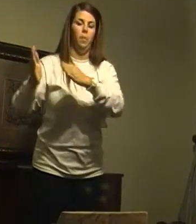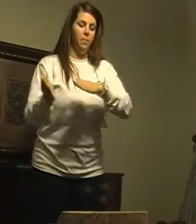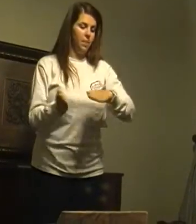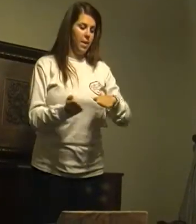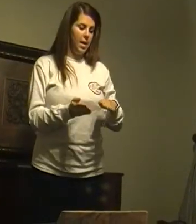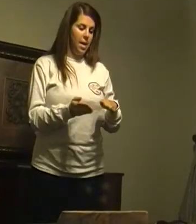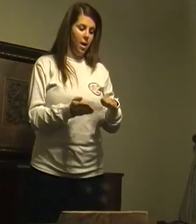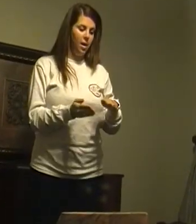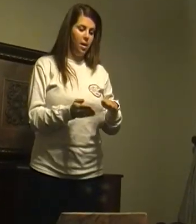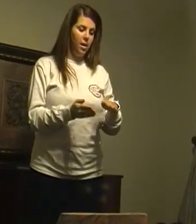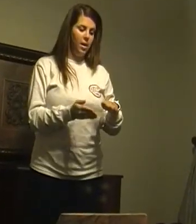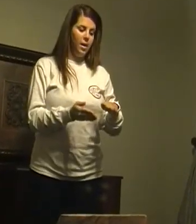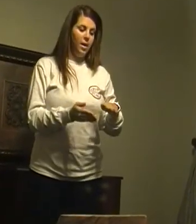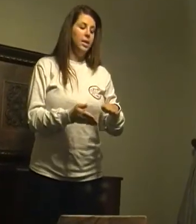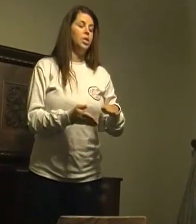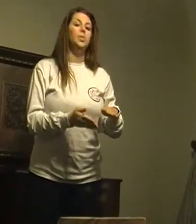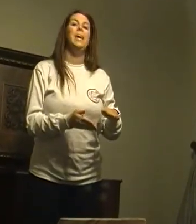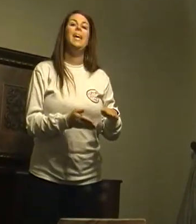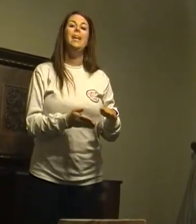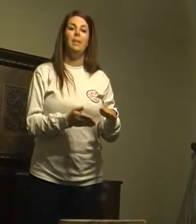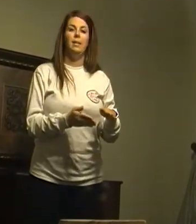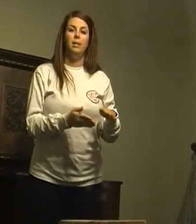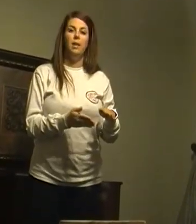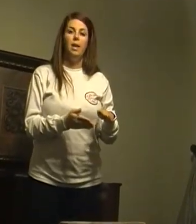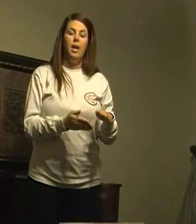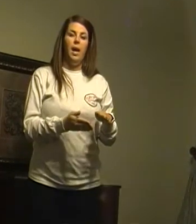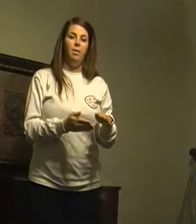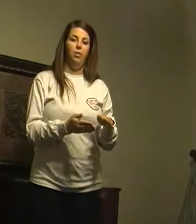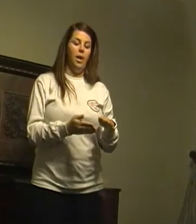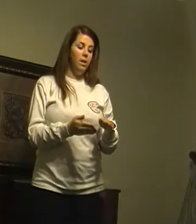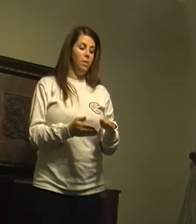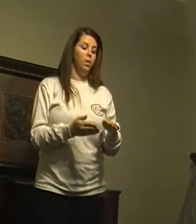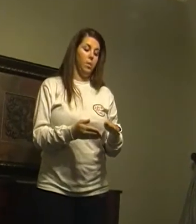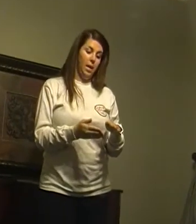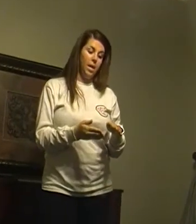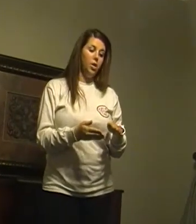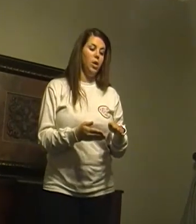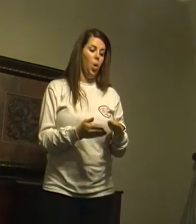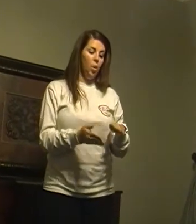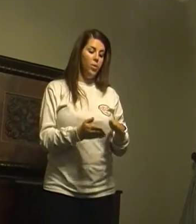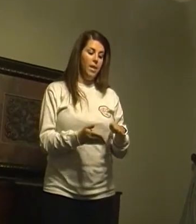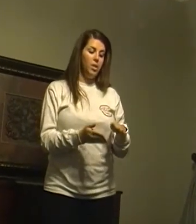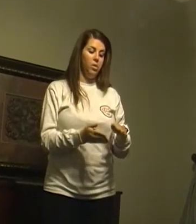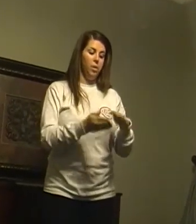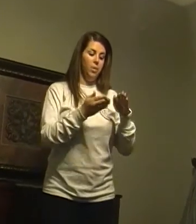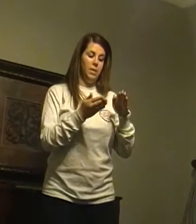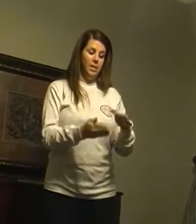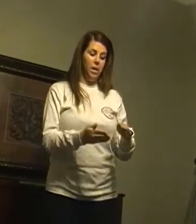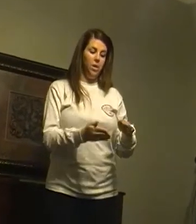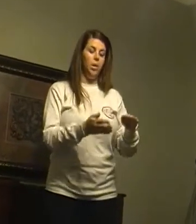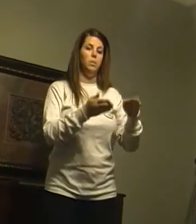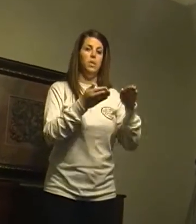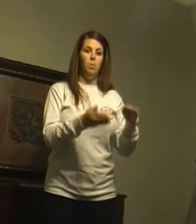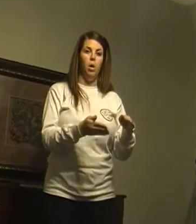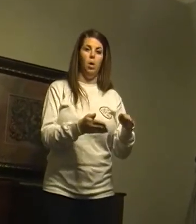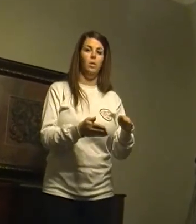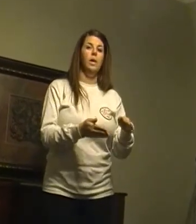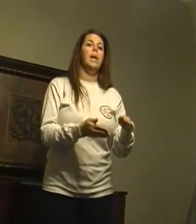from here to hidden. And for hidden, again, you're going to hold this through it was still, it was small,